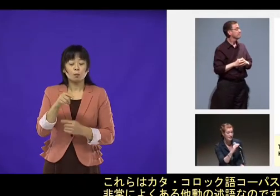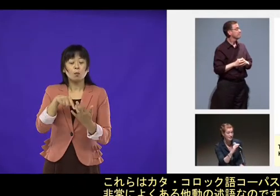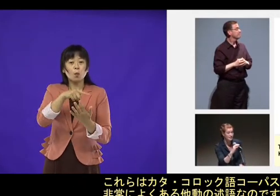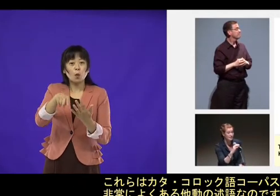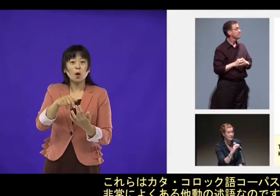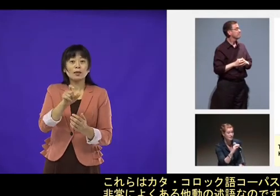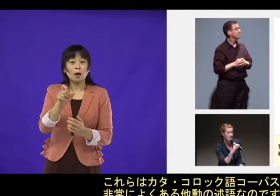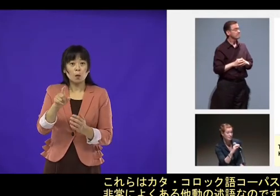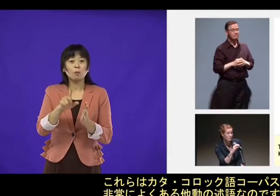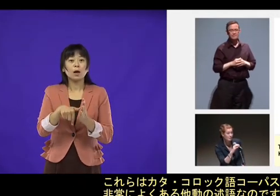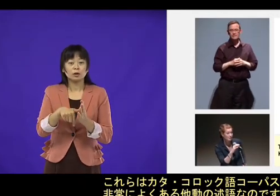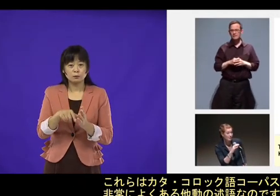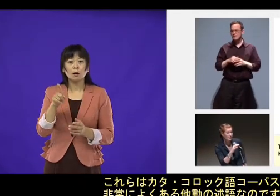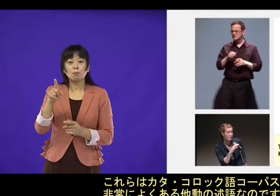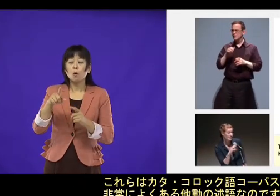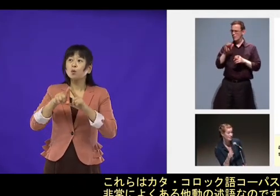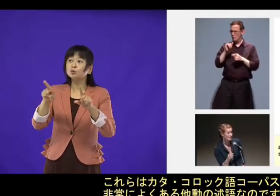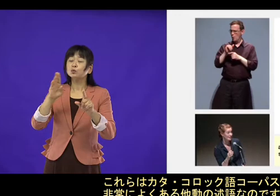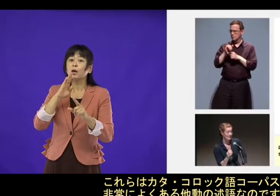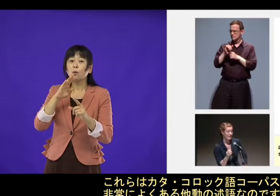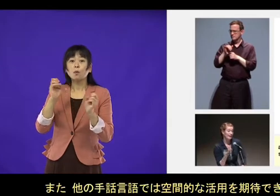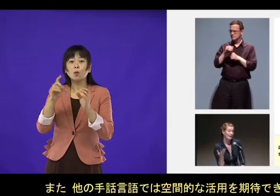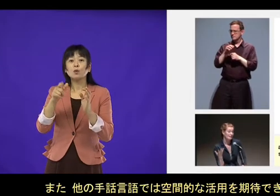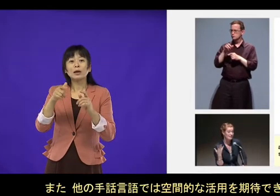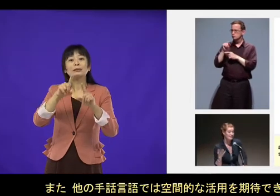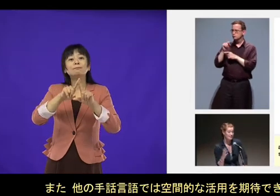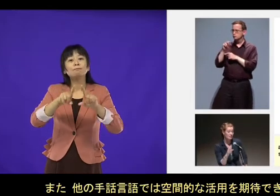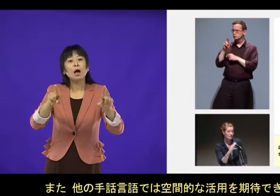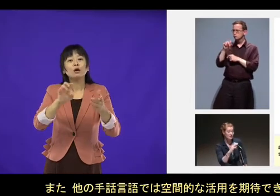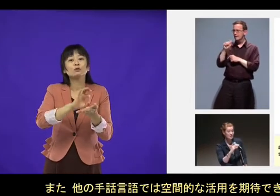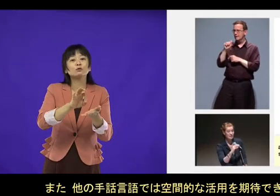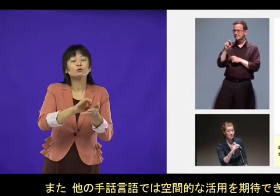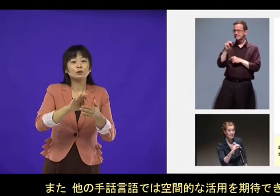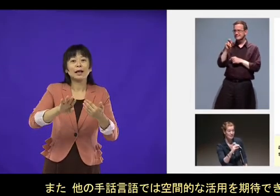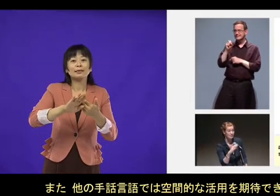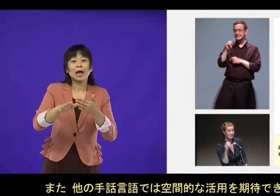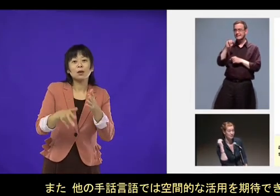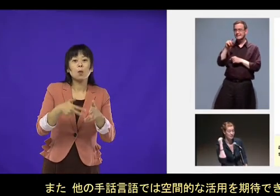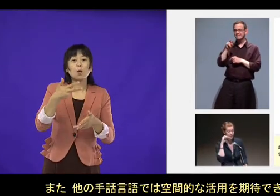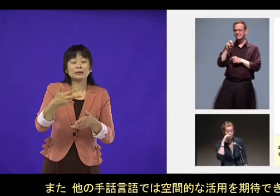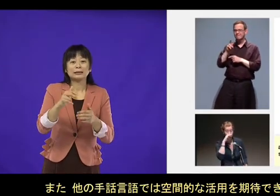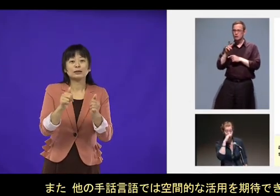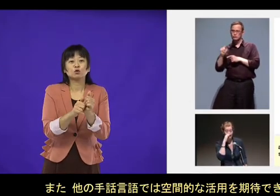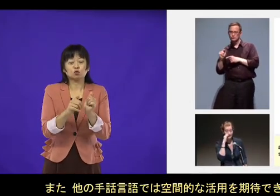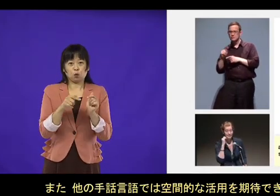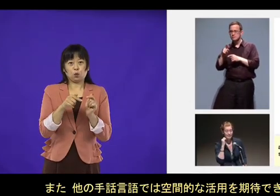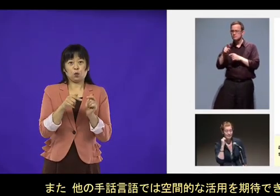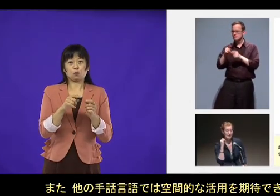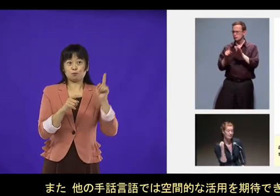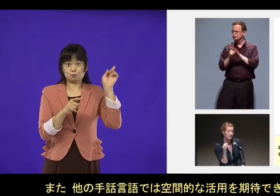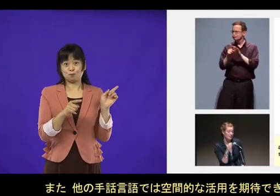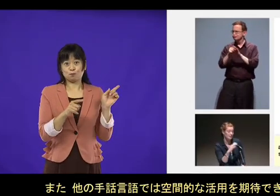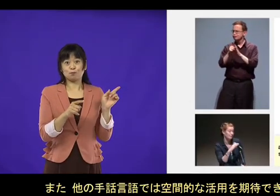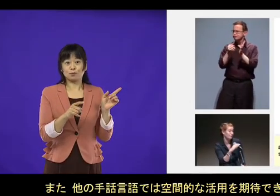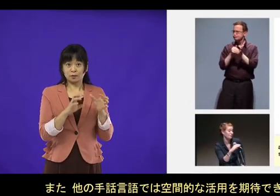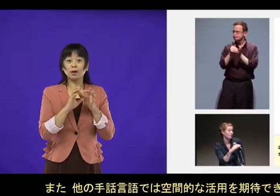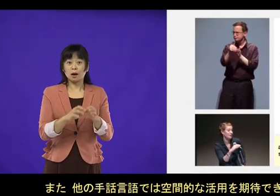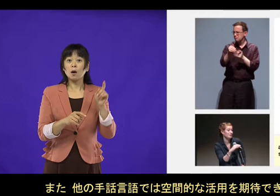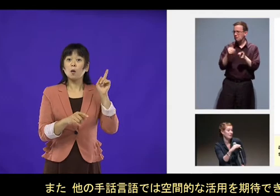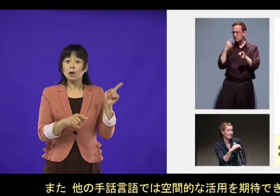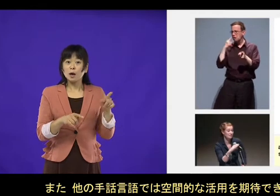transitive predicates within the Katakaloq corpus. And these are the ones that you'd expect to